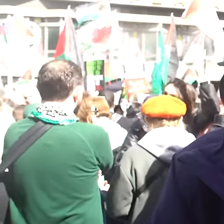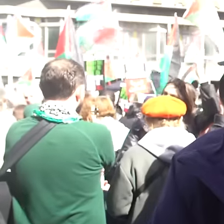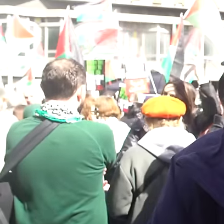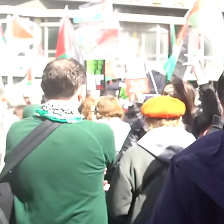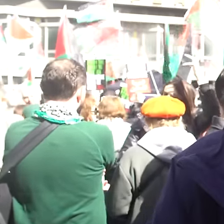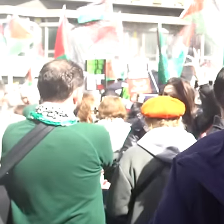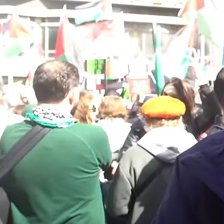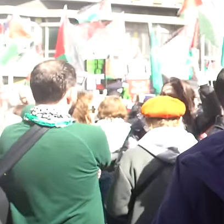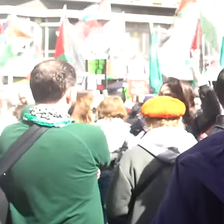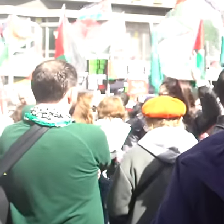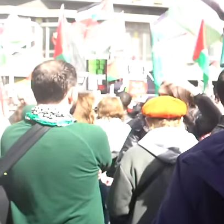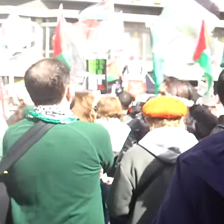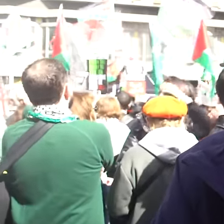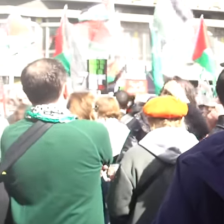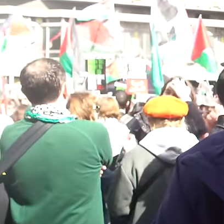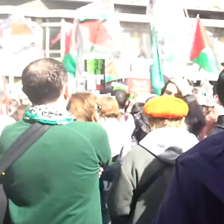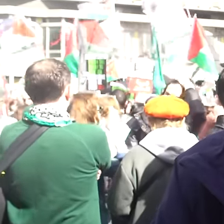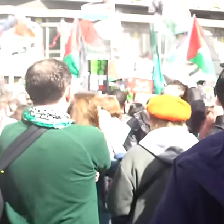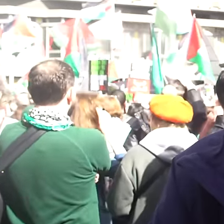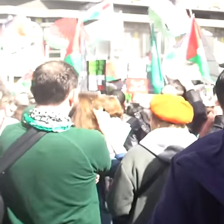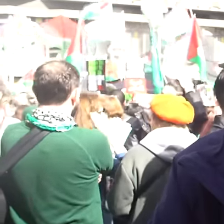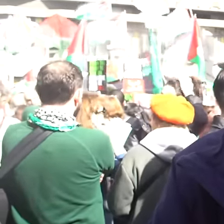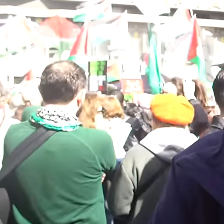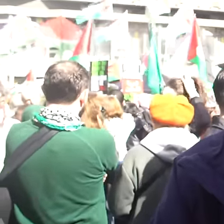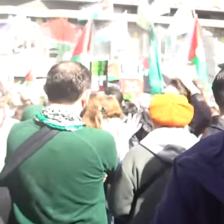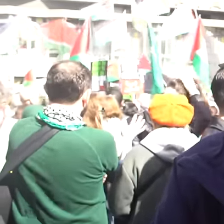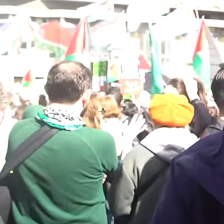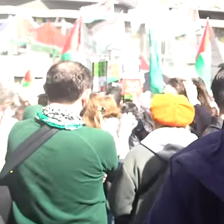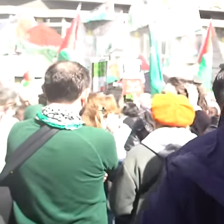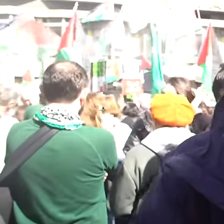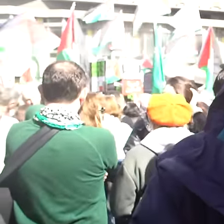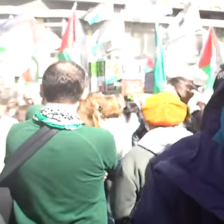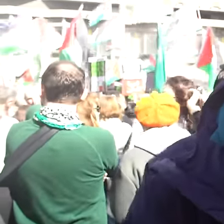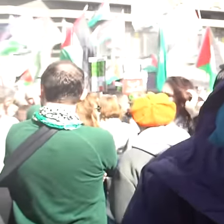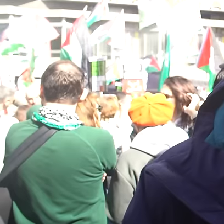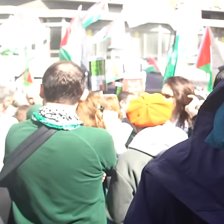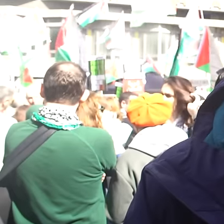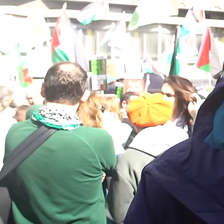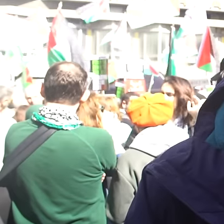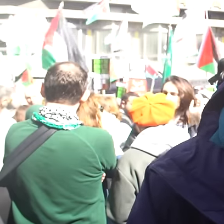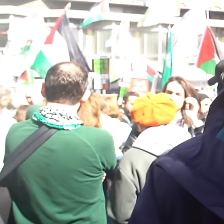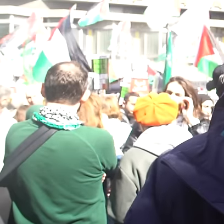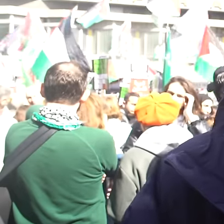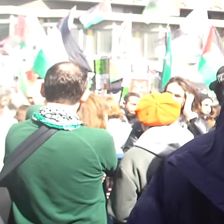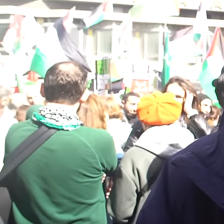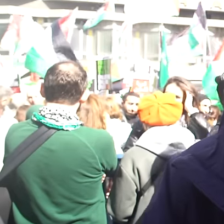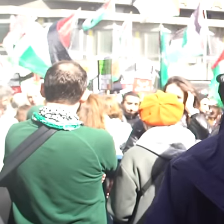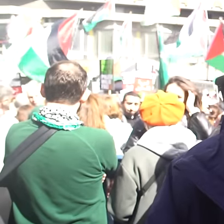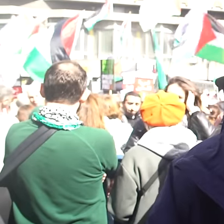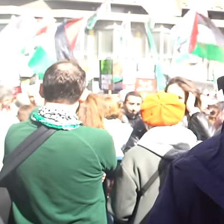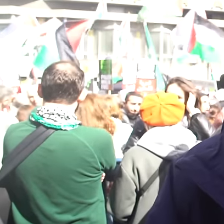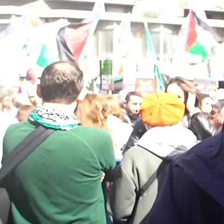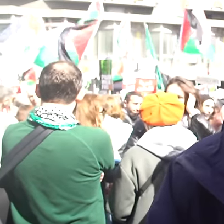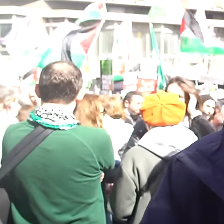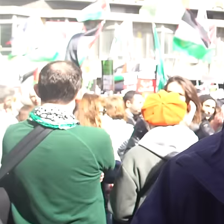in slaughtering people because you want to take their land, and that's why I'm here, and that's why people come from all over Britain, of all